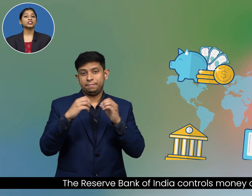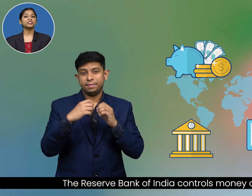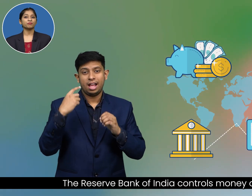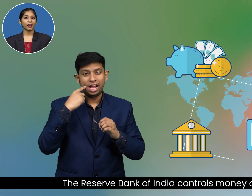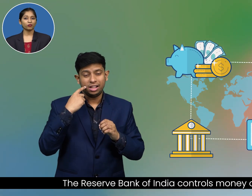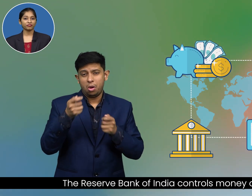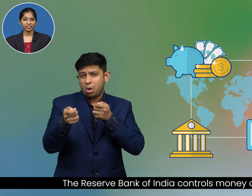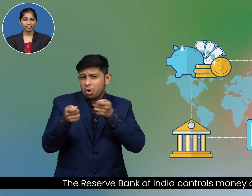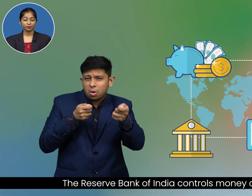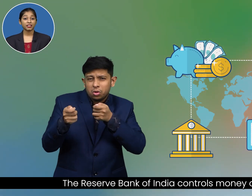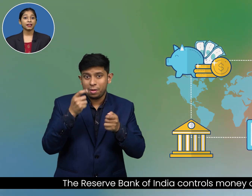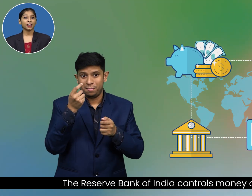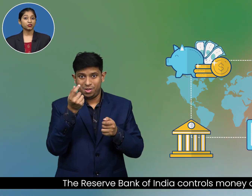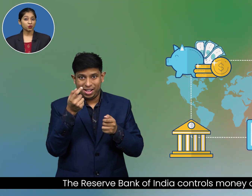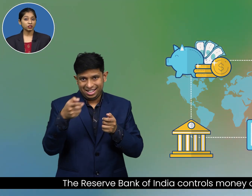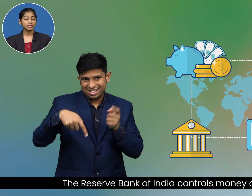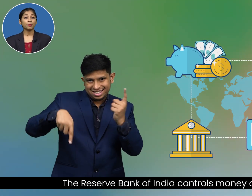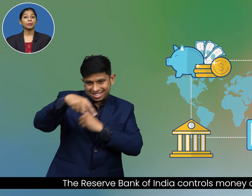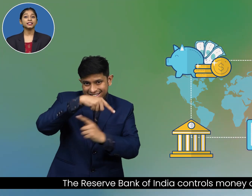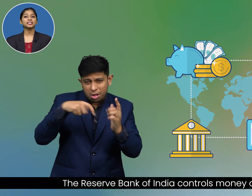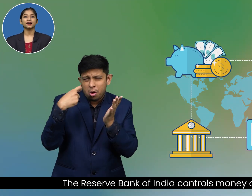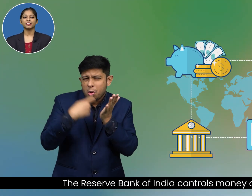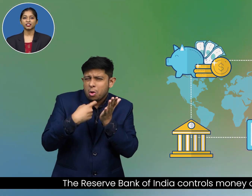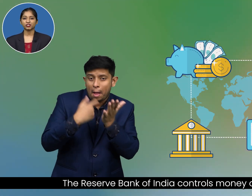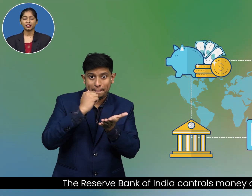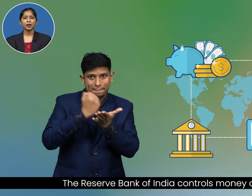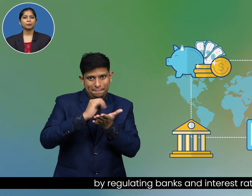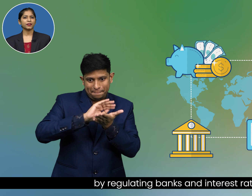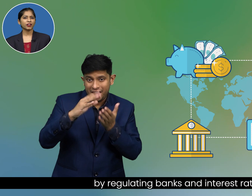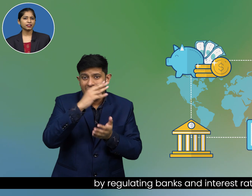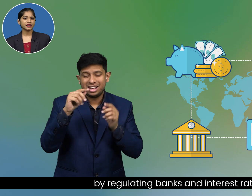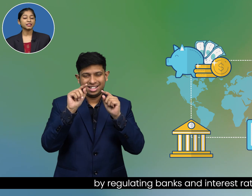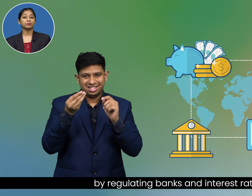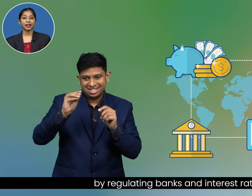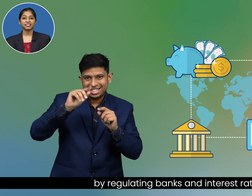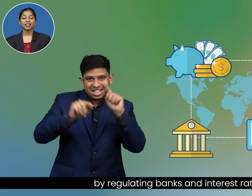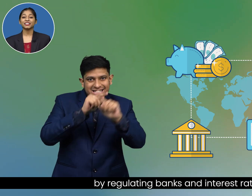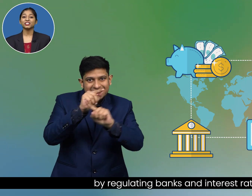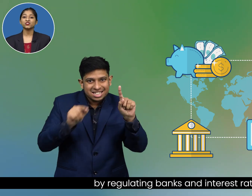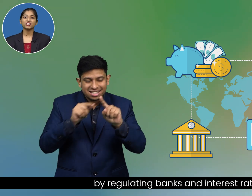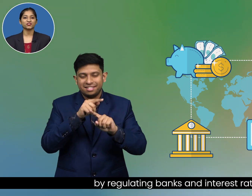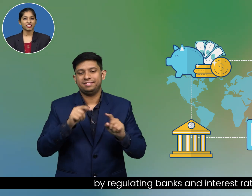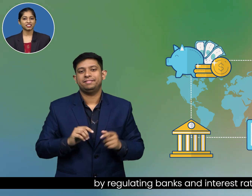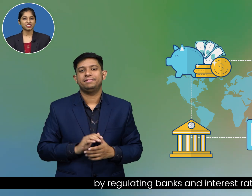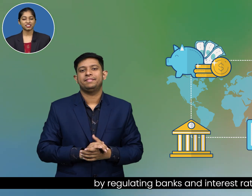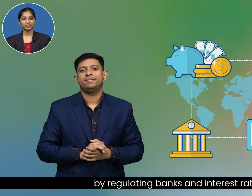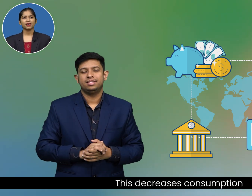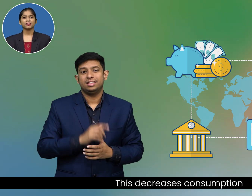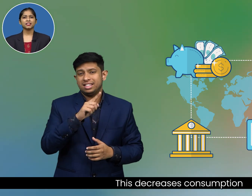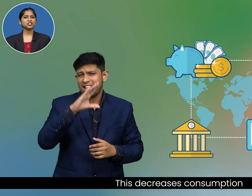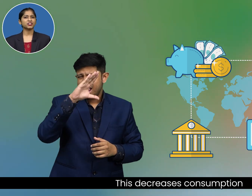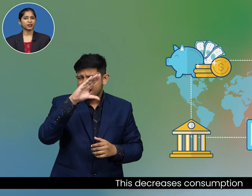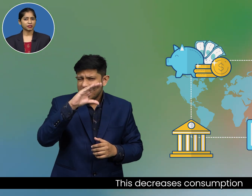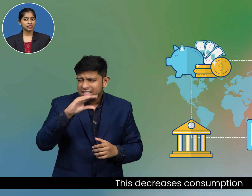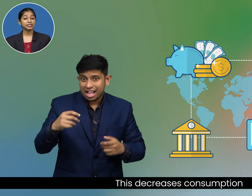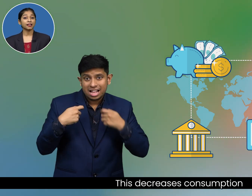The Reserve Bank of India controls money circulation by regulating banks and interest rates.